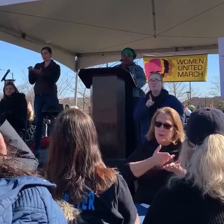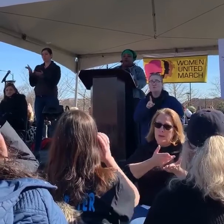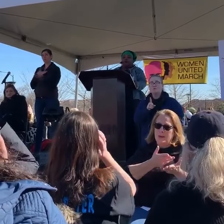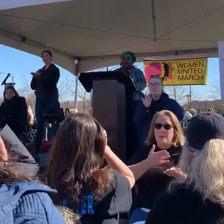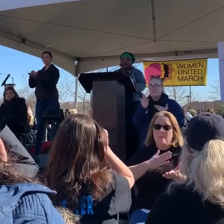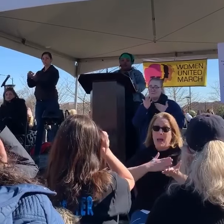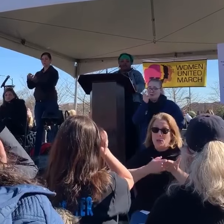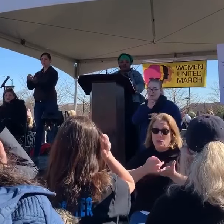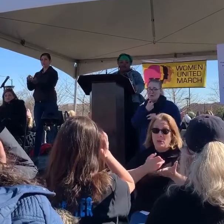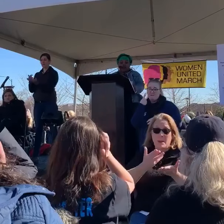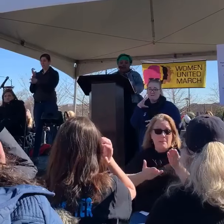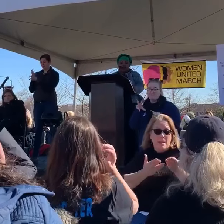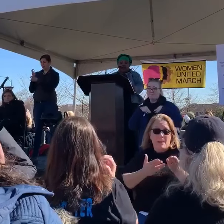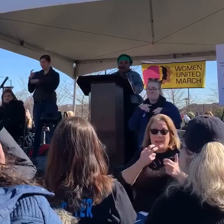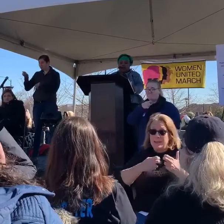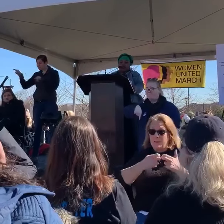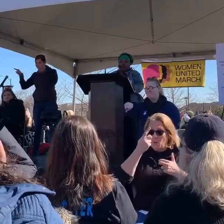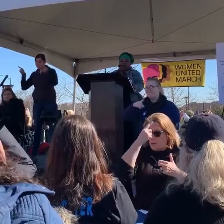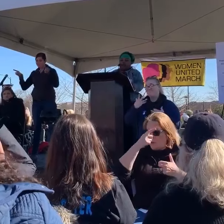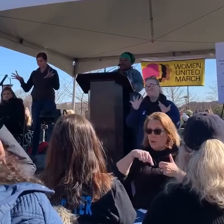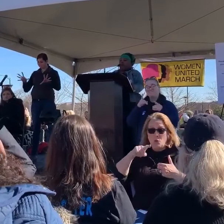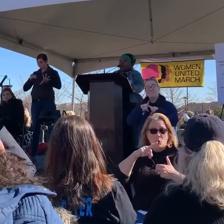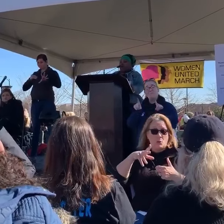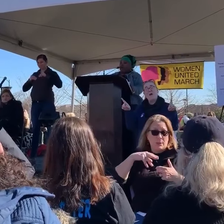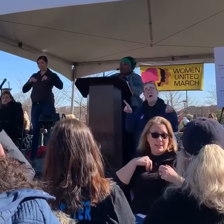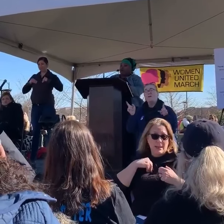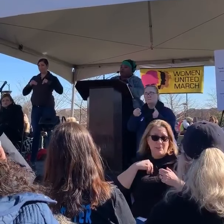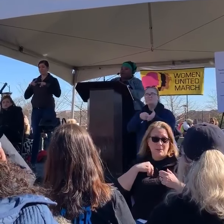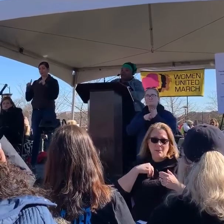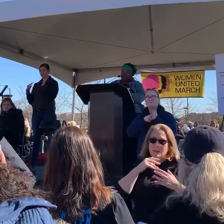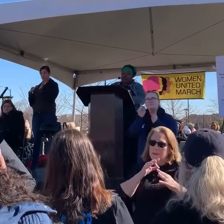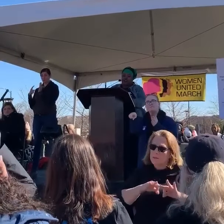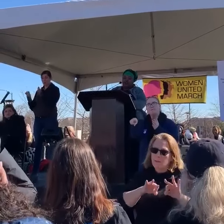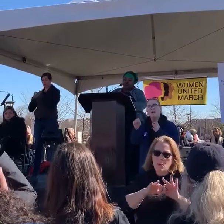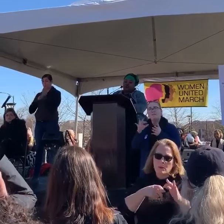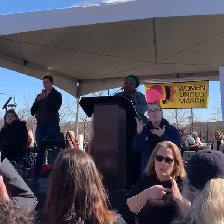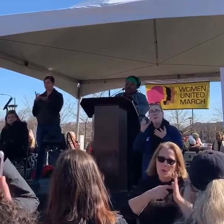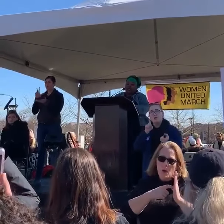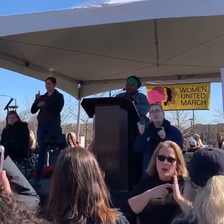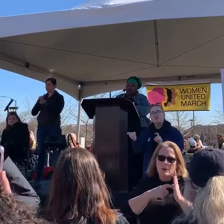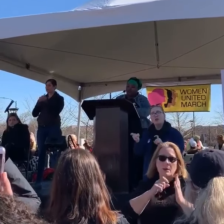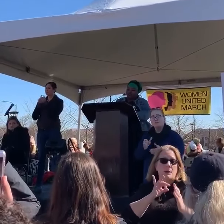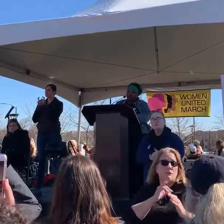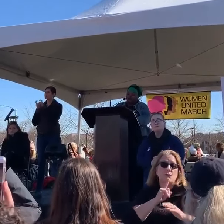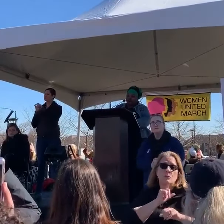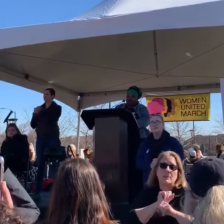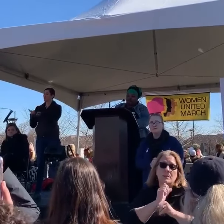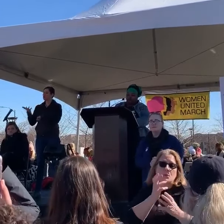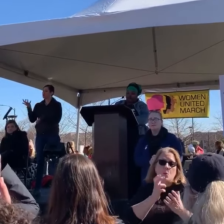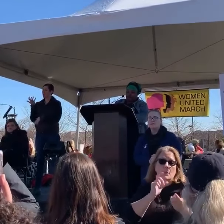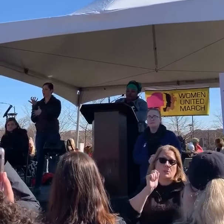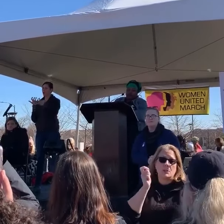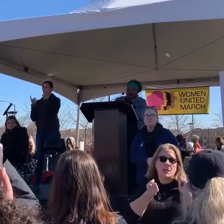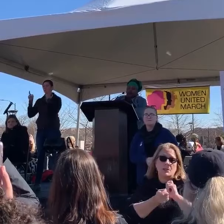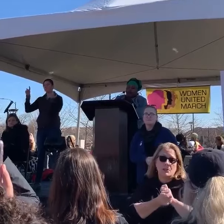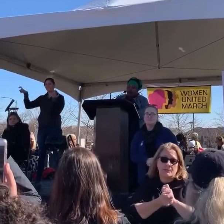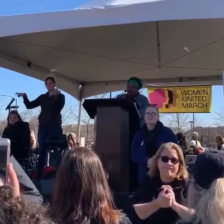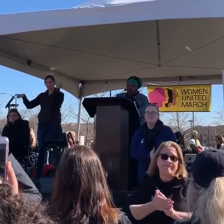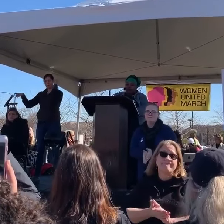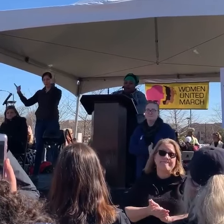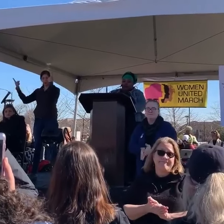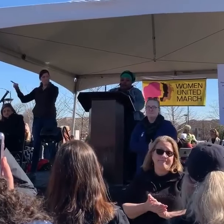be difficult for some to swallow, but it's required if it is change that we desire. Bismillah.